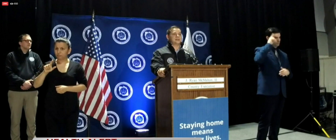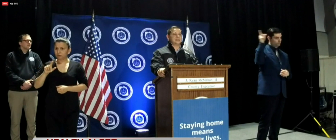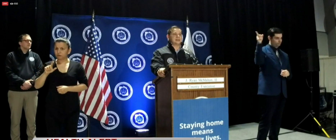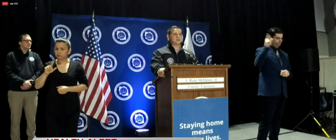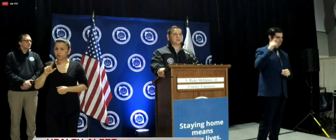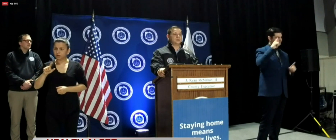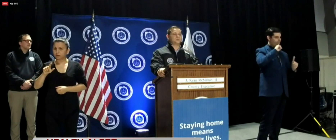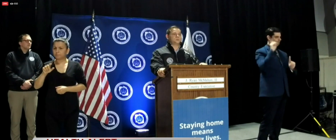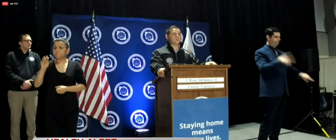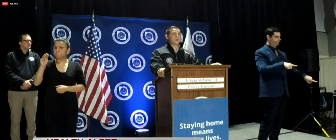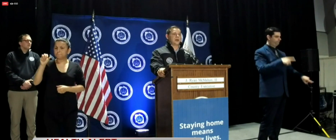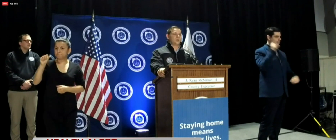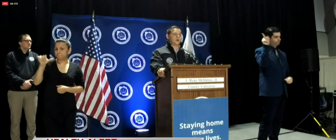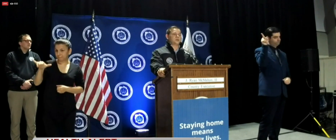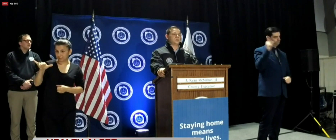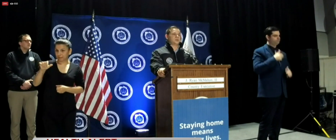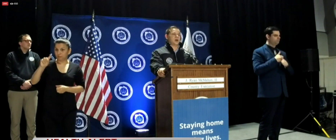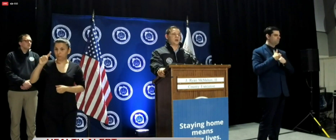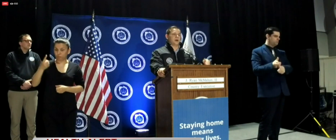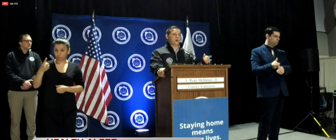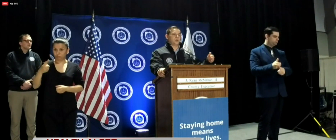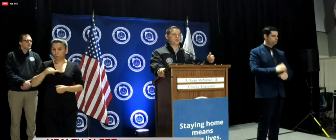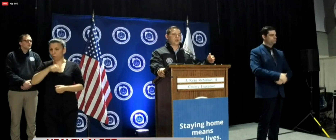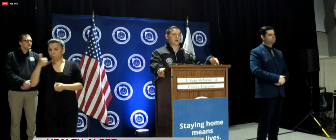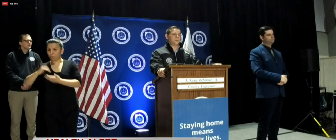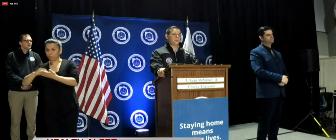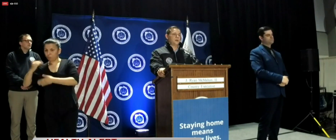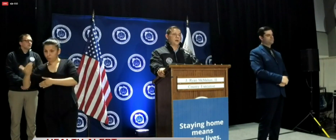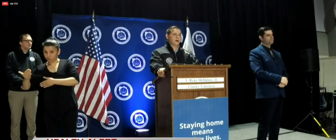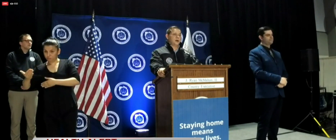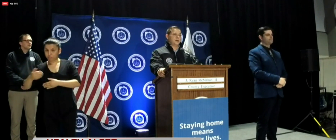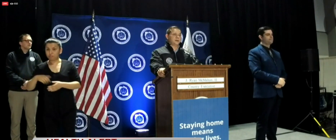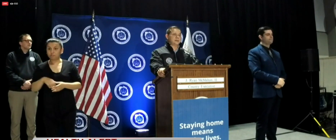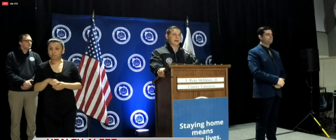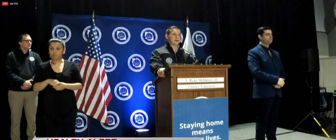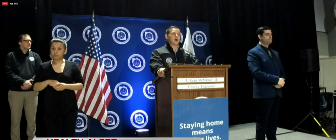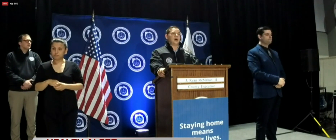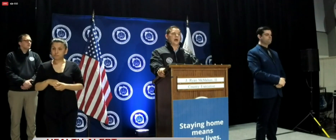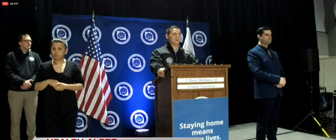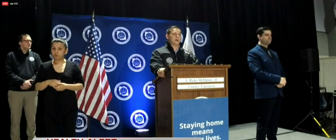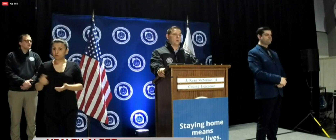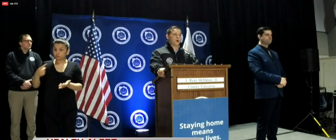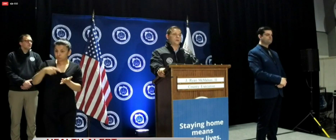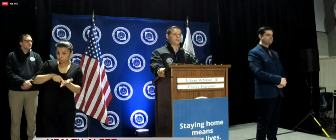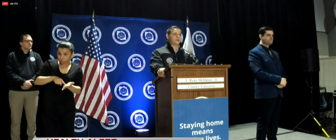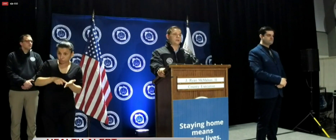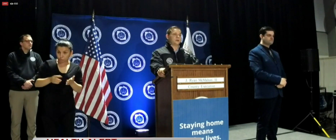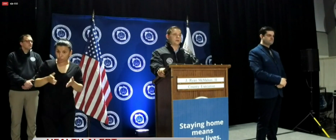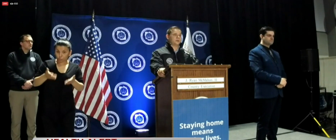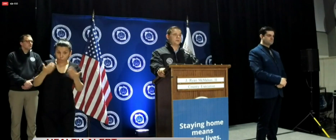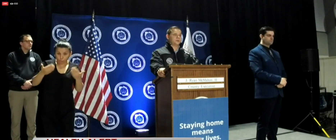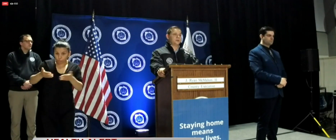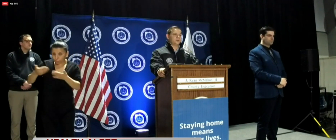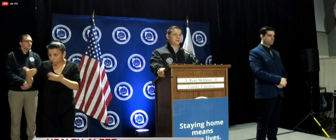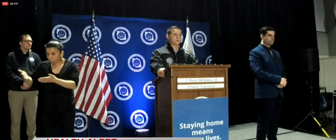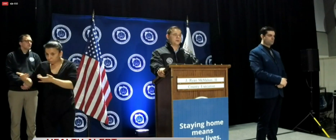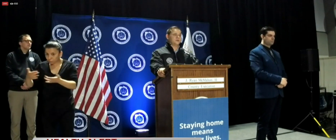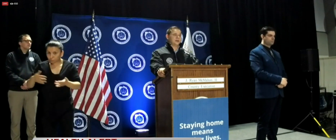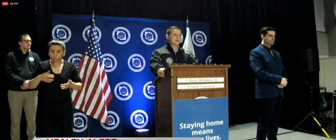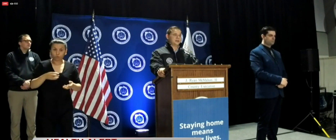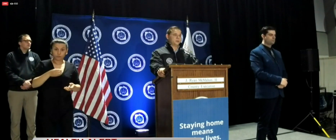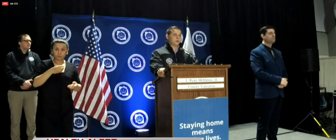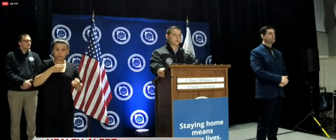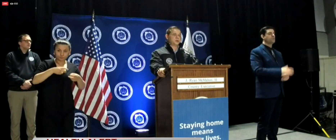everybody wants to get to. And once we talk about a restart, it's not going to all happen at once either. It's going to